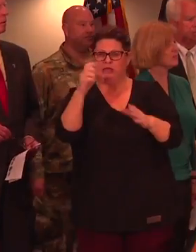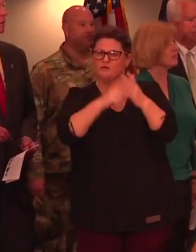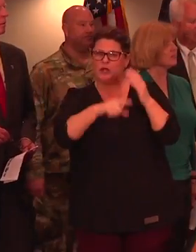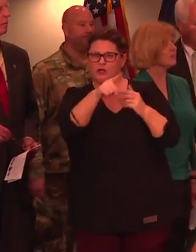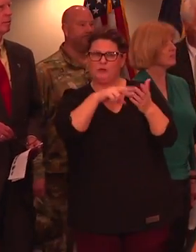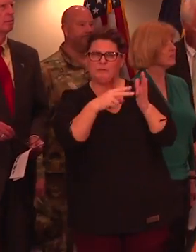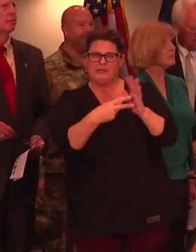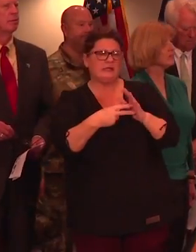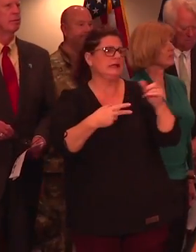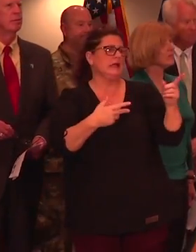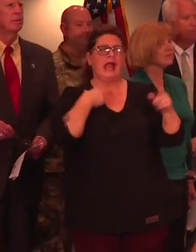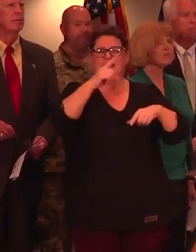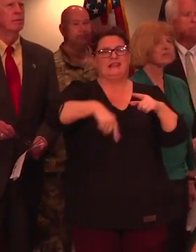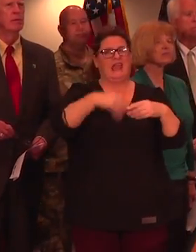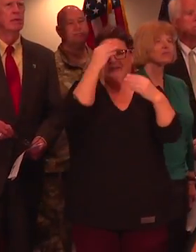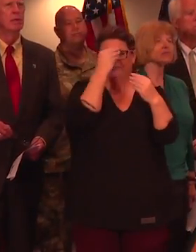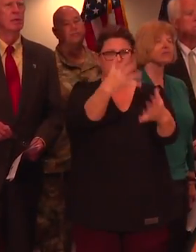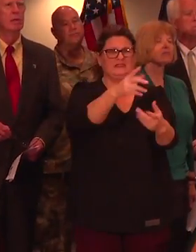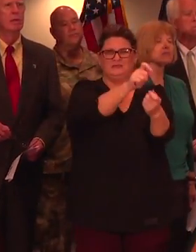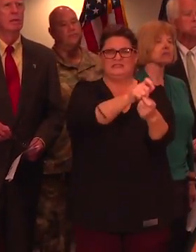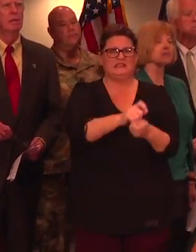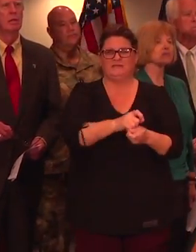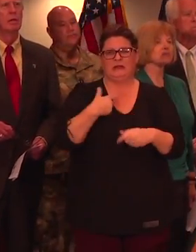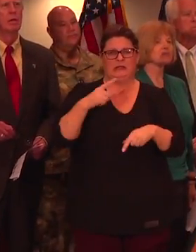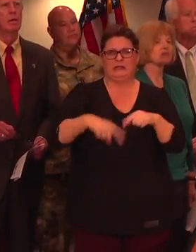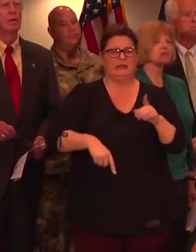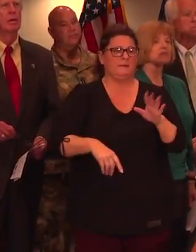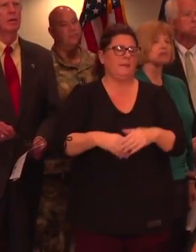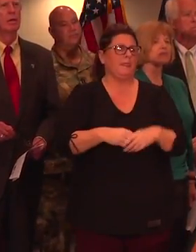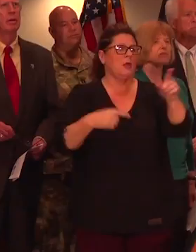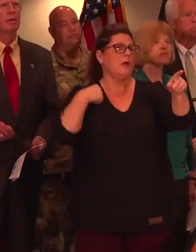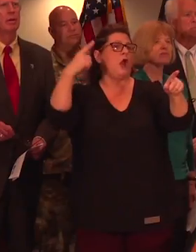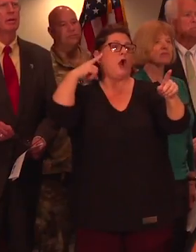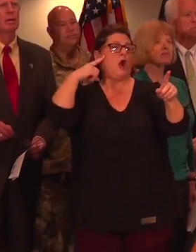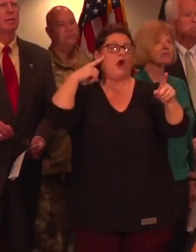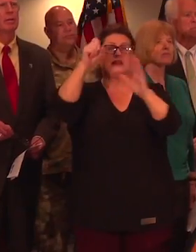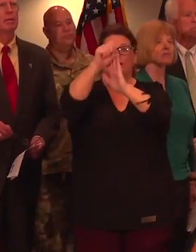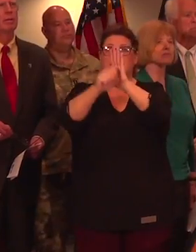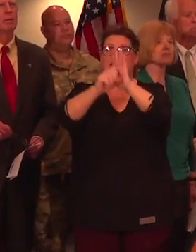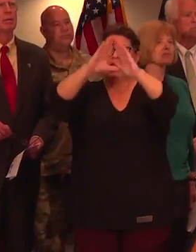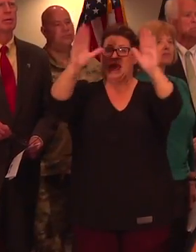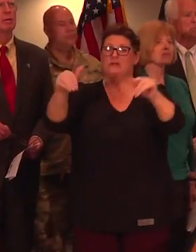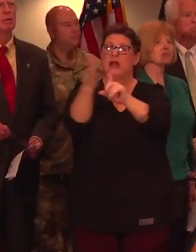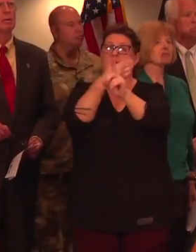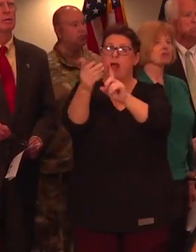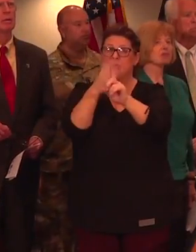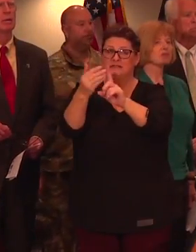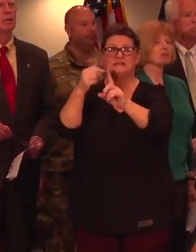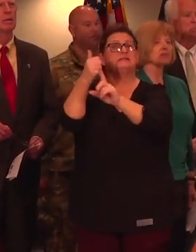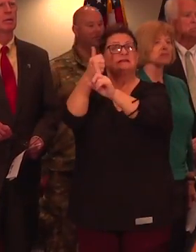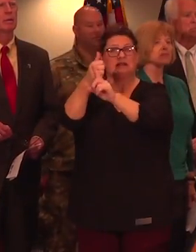No. Governor? Yes, sir. We're hearing that a lobbyist at the State House has contracted the coronavirus.